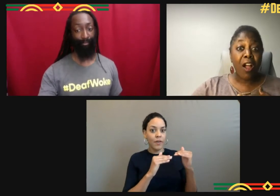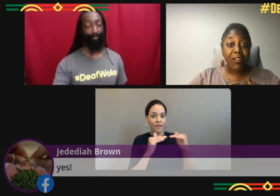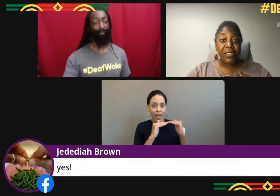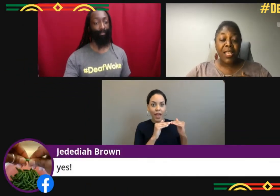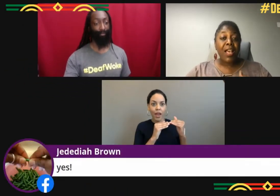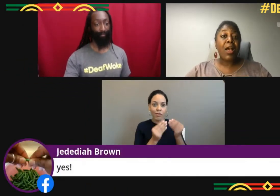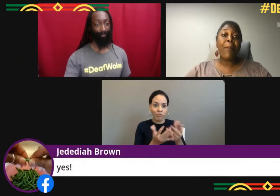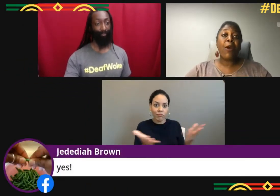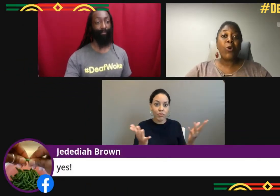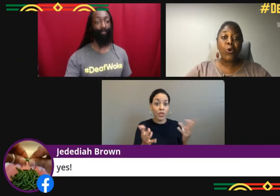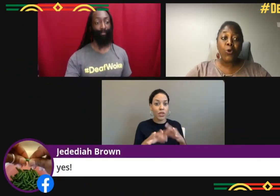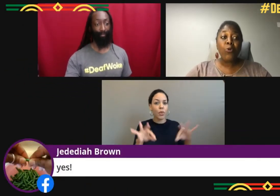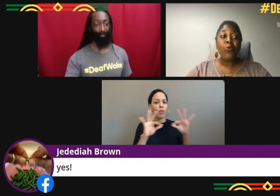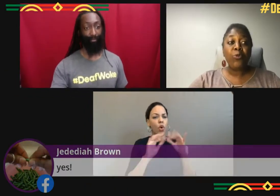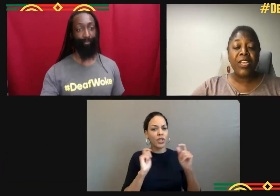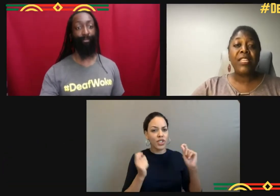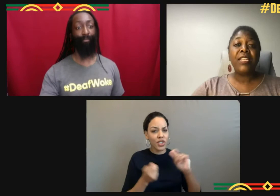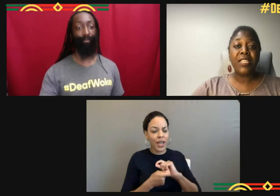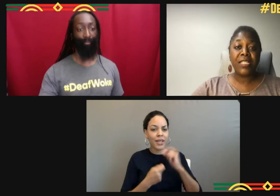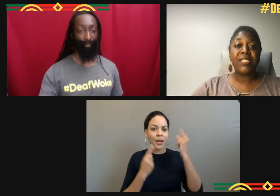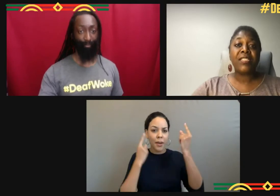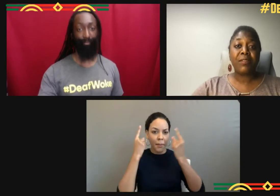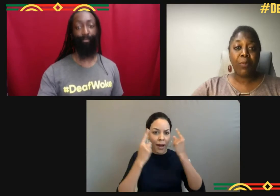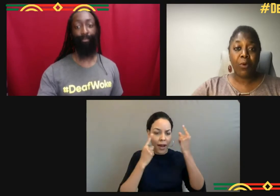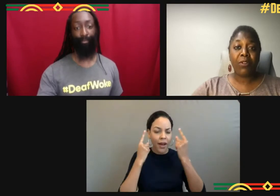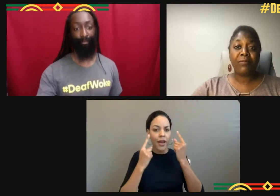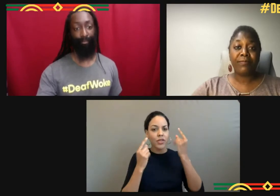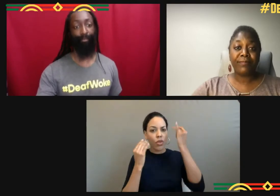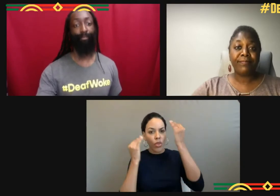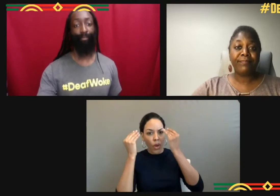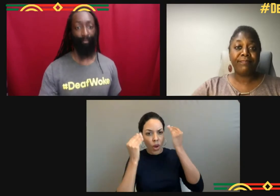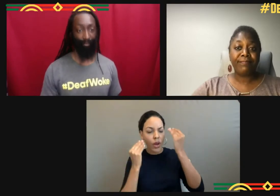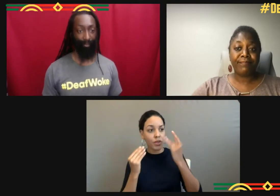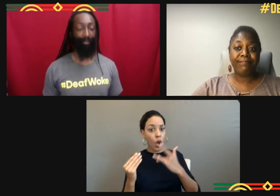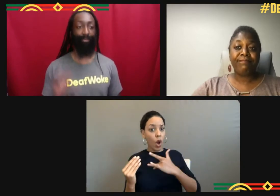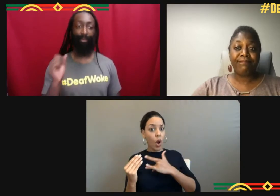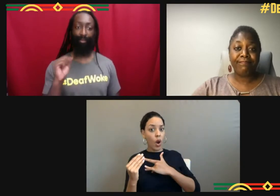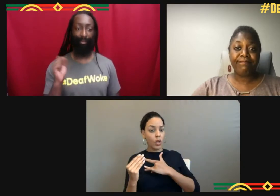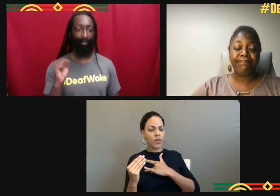our hearts about who really needs the support.